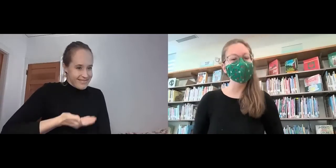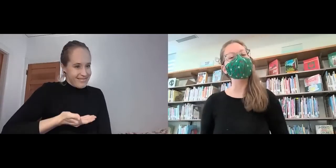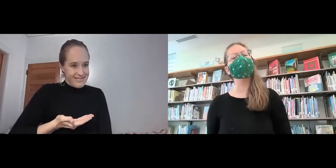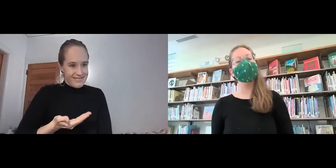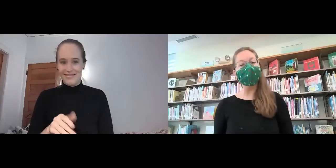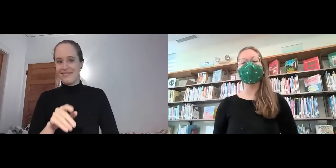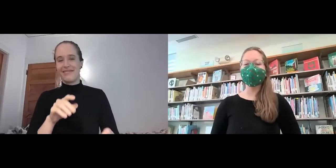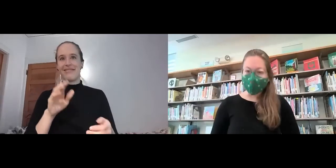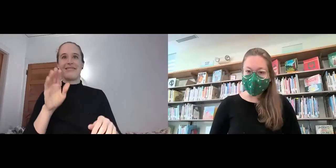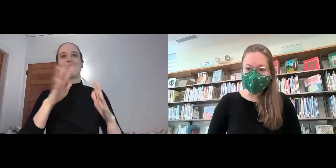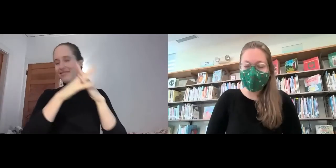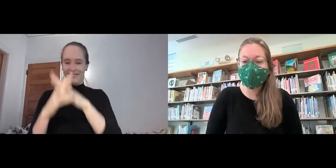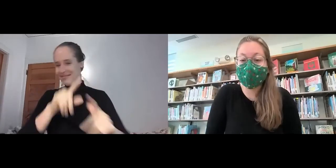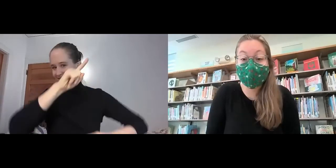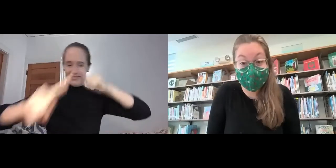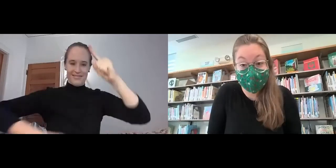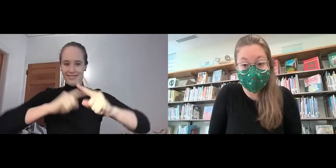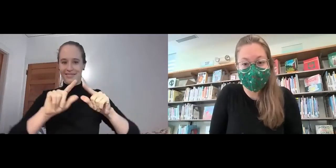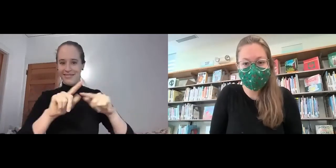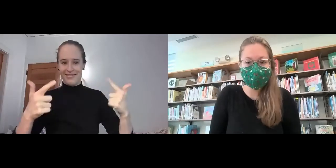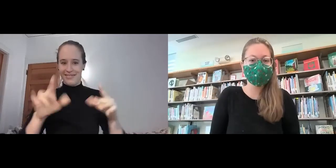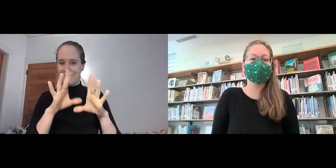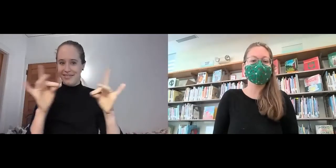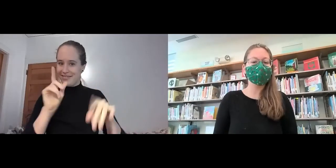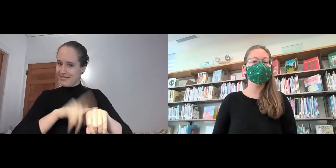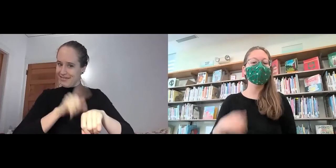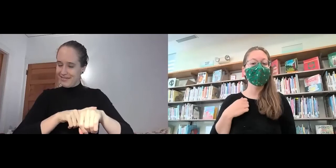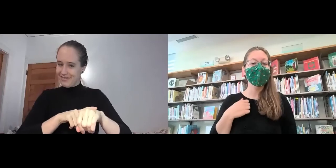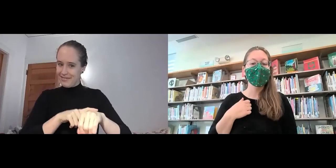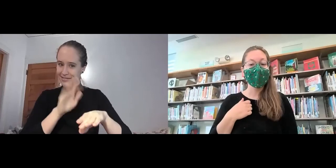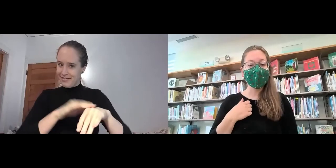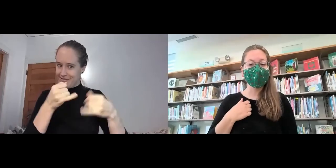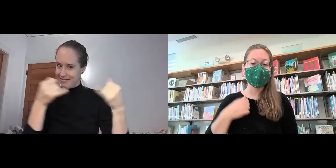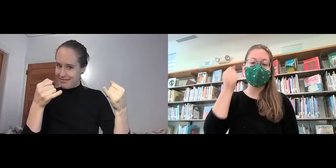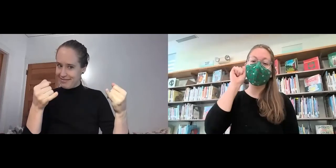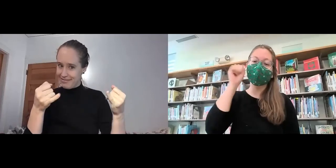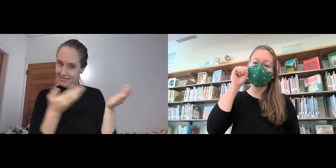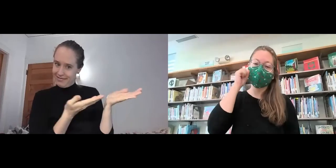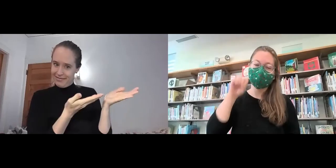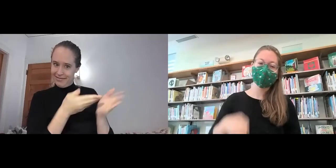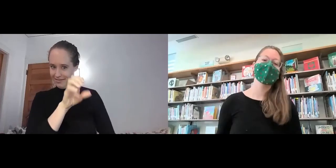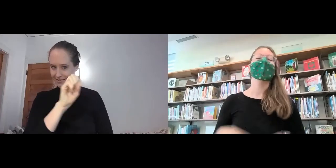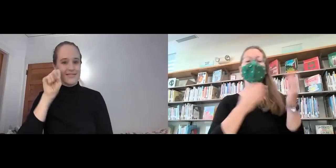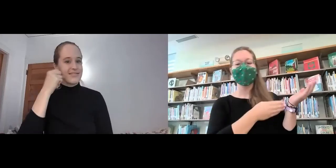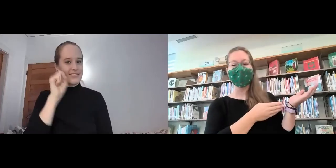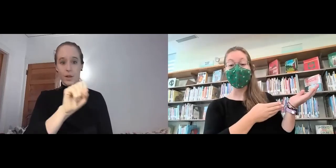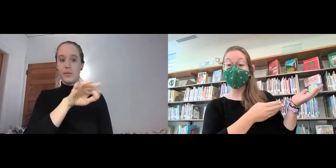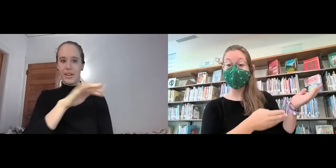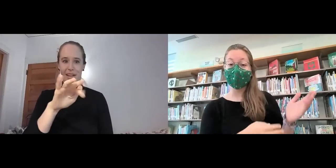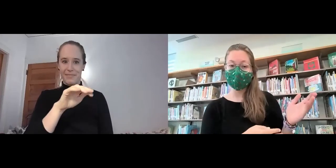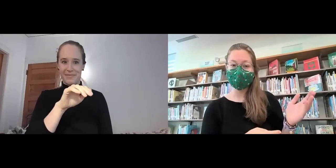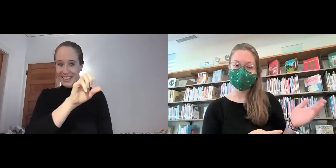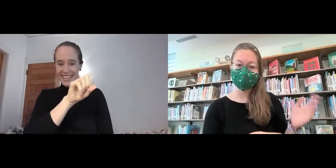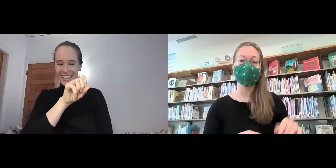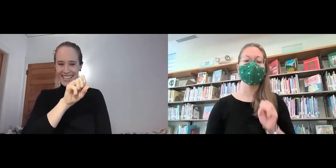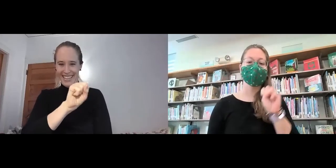Welcome to American Sign Language Storytime. My name is Sammy. Oh, spell Over your